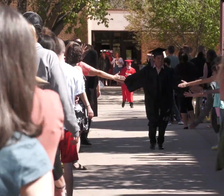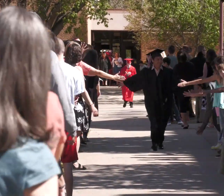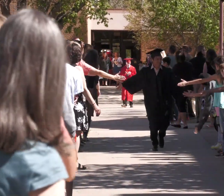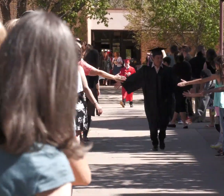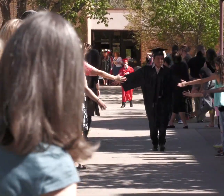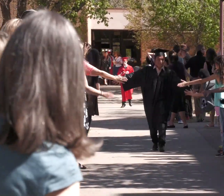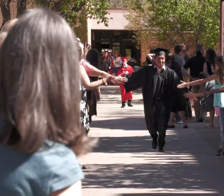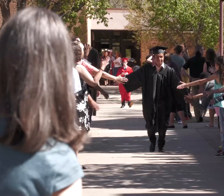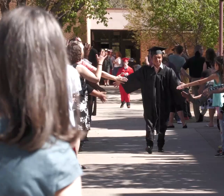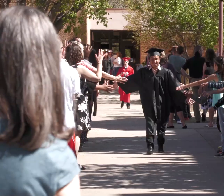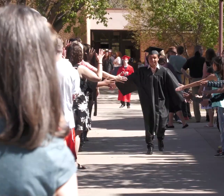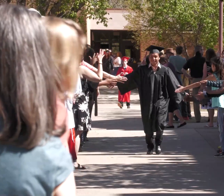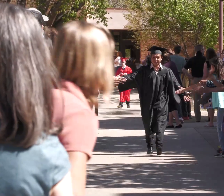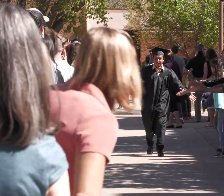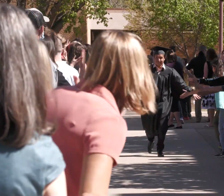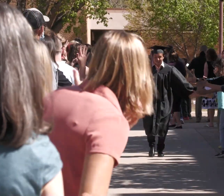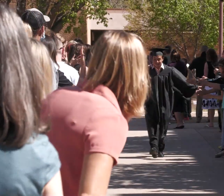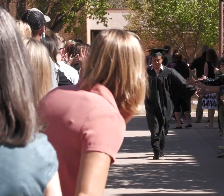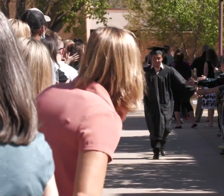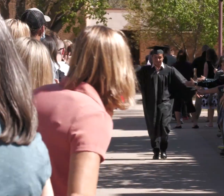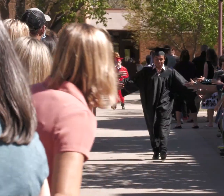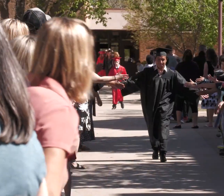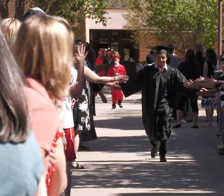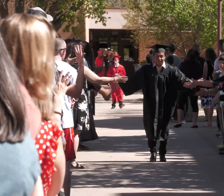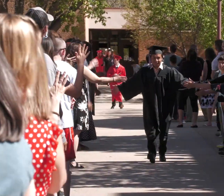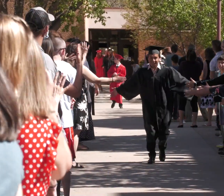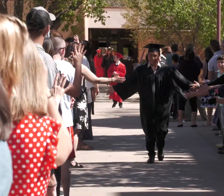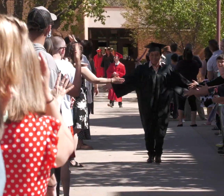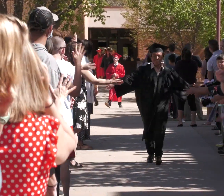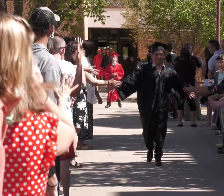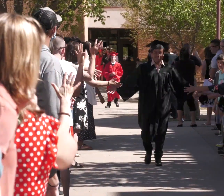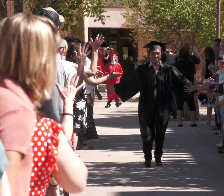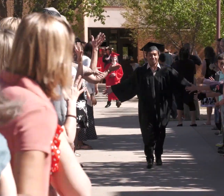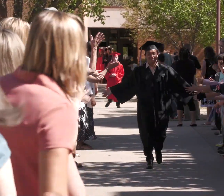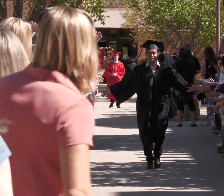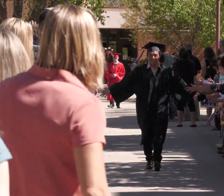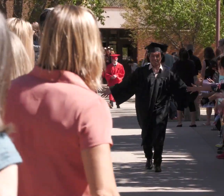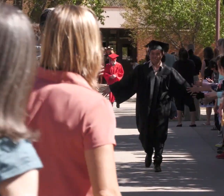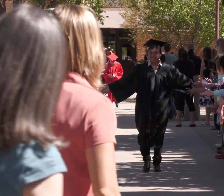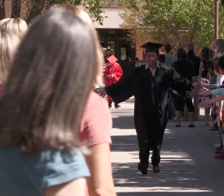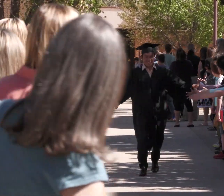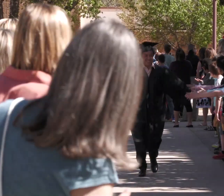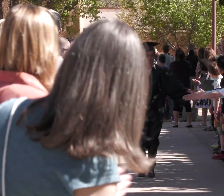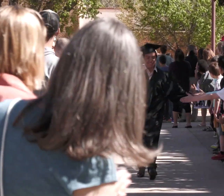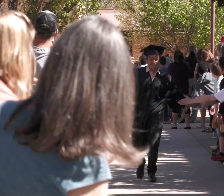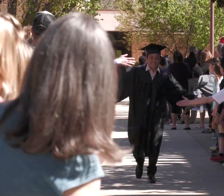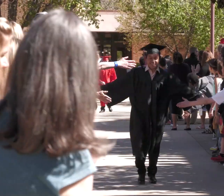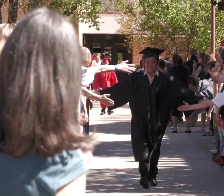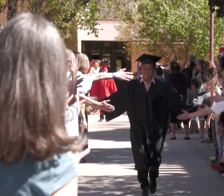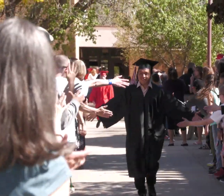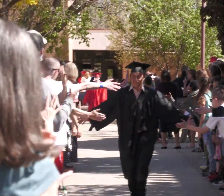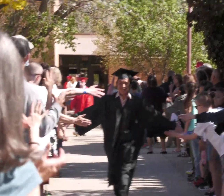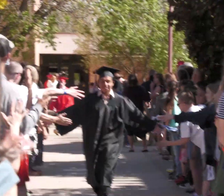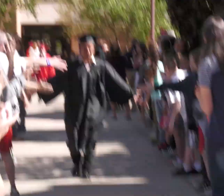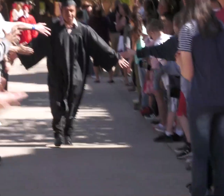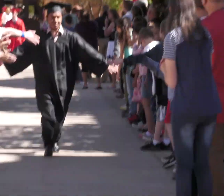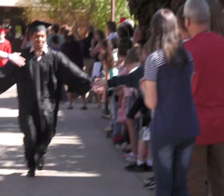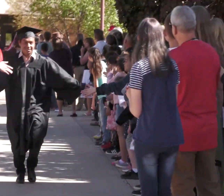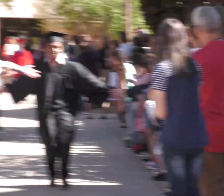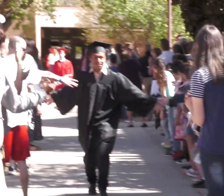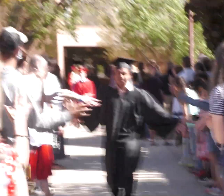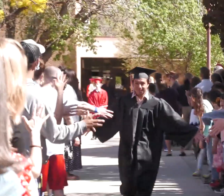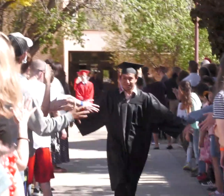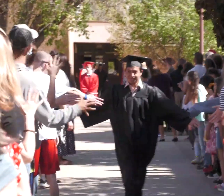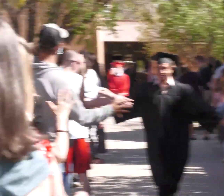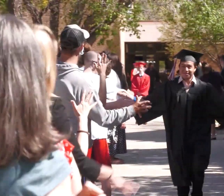Eddie Ramirez Garcia. He's high-fiving staff and students on both sides. Just has his hands outstretched and high-fiving everyone